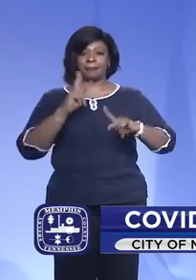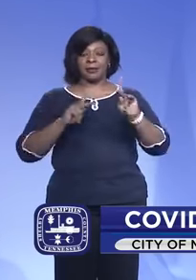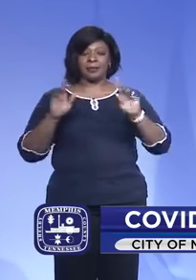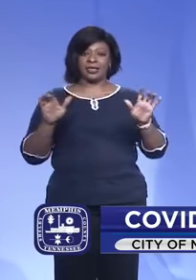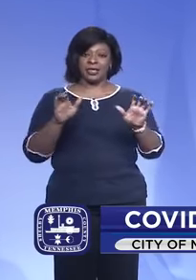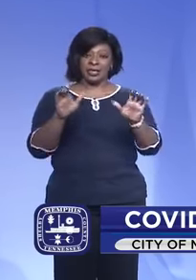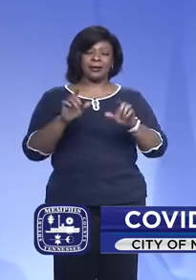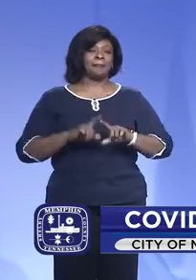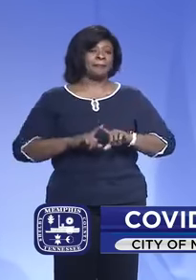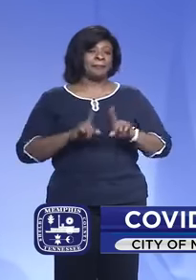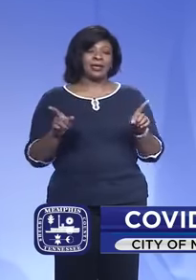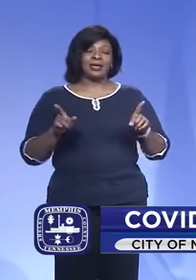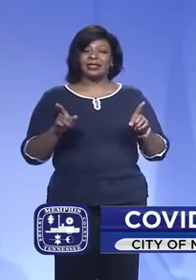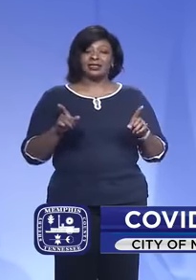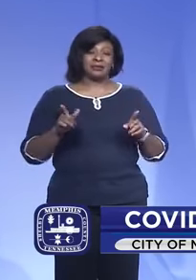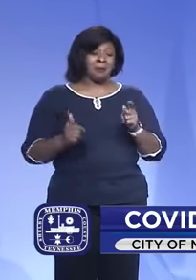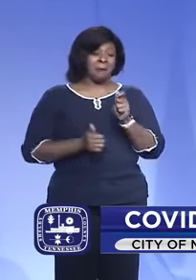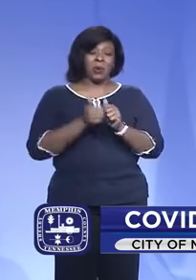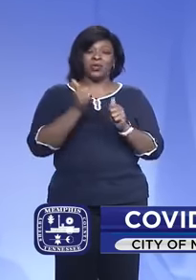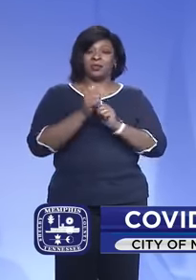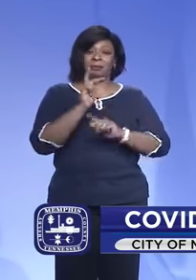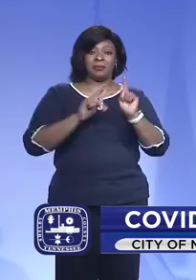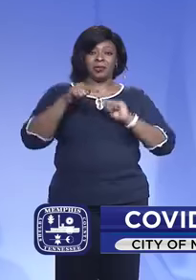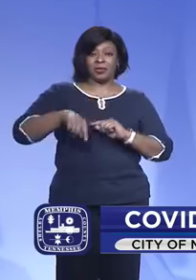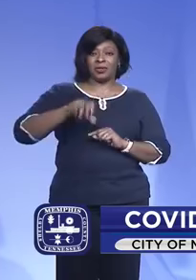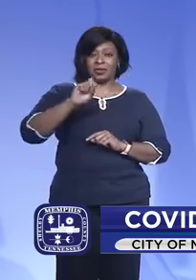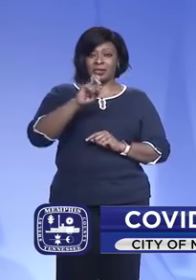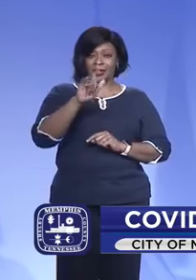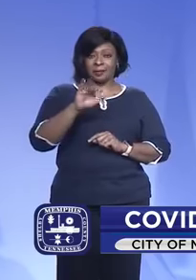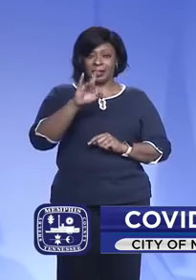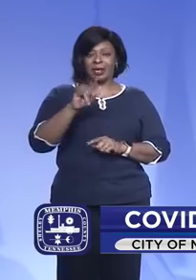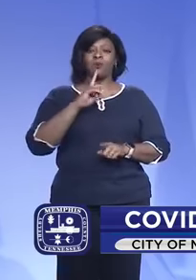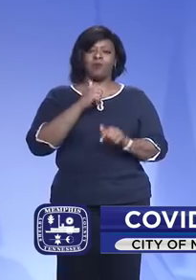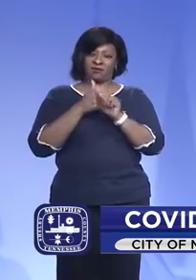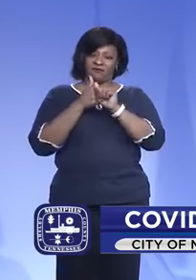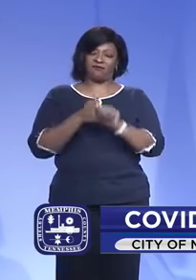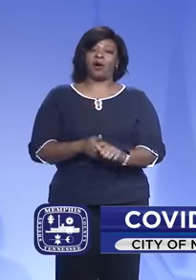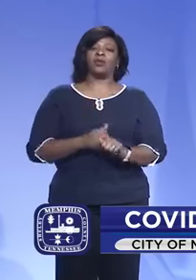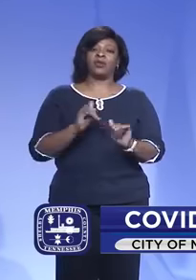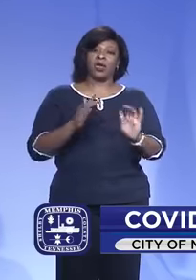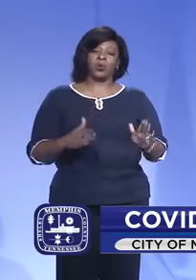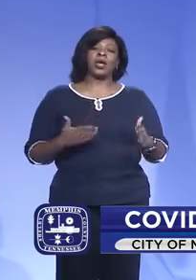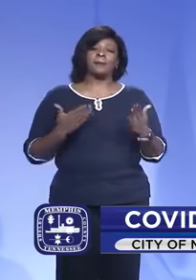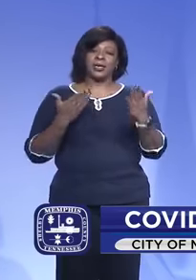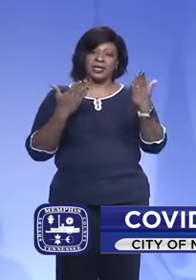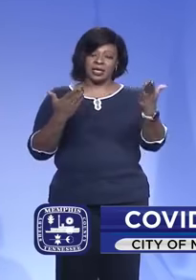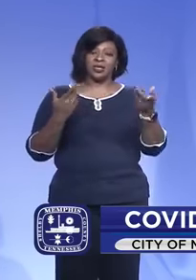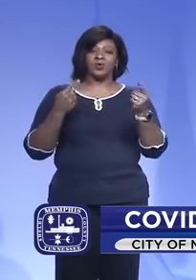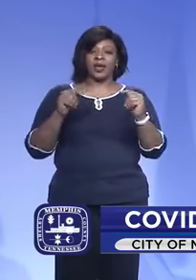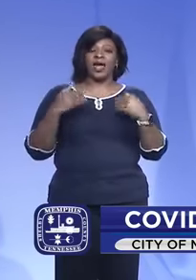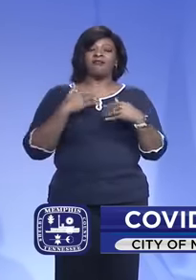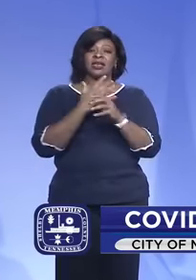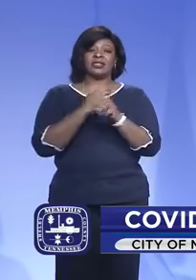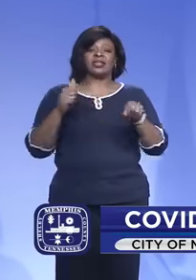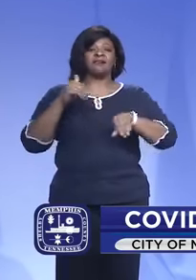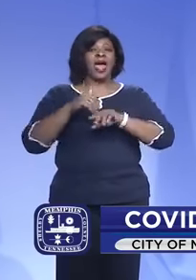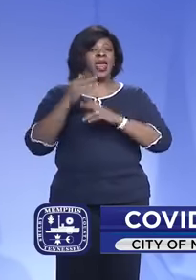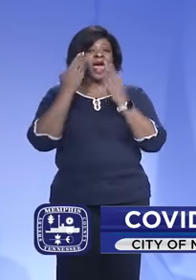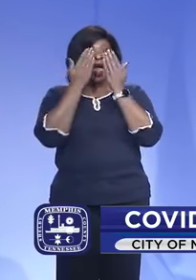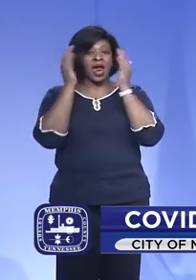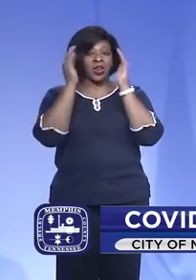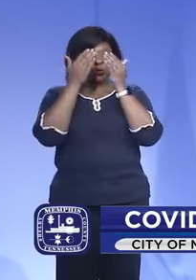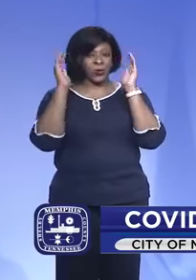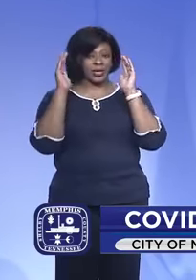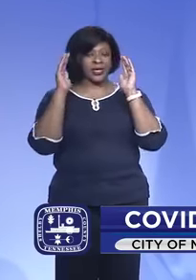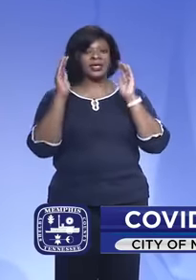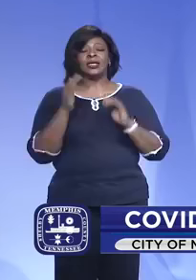but by and large, people in Shelby County did follow the recommendations and tried to have a safer Halloween.